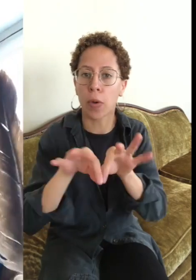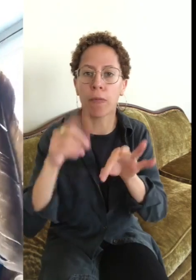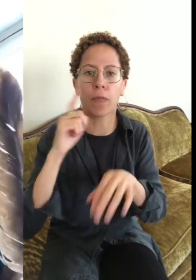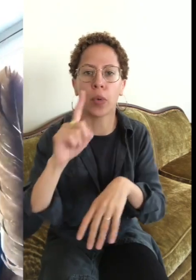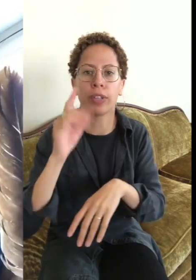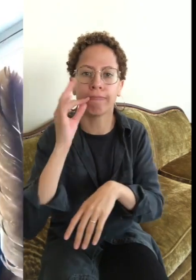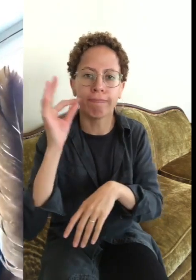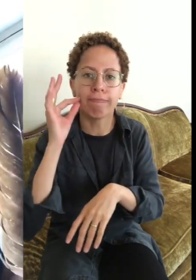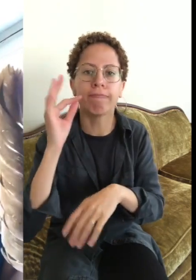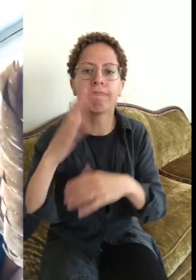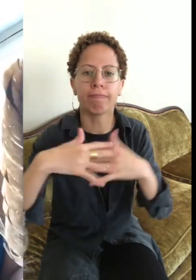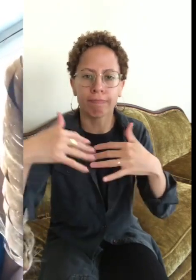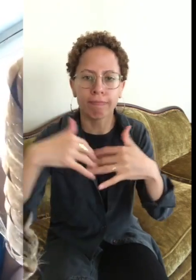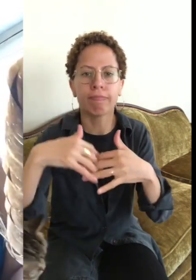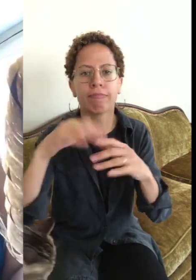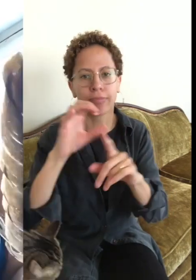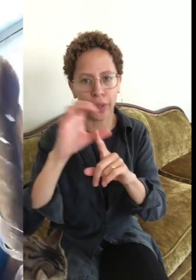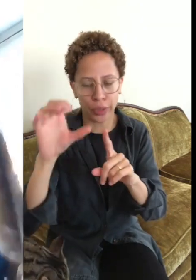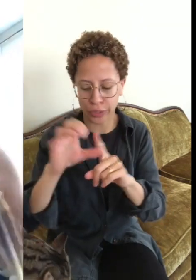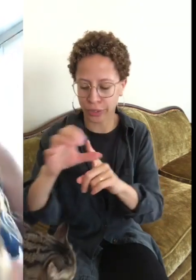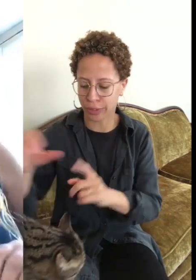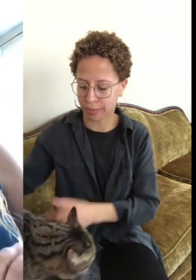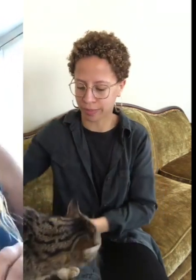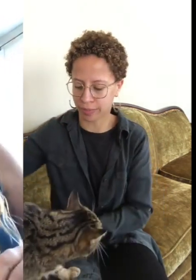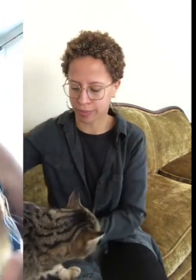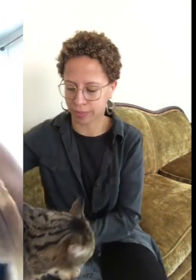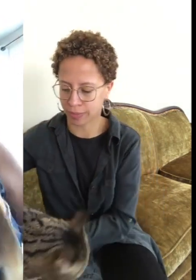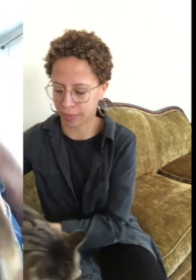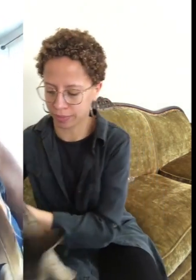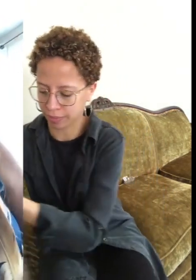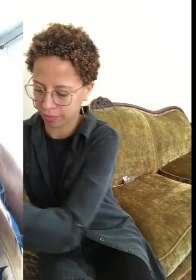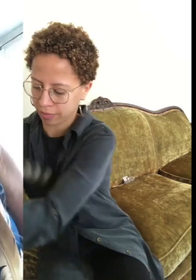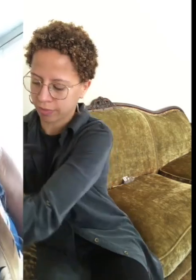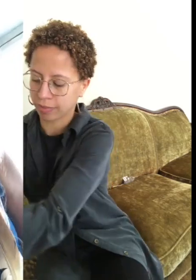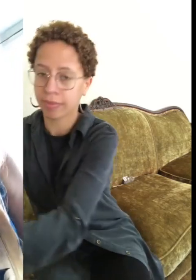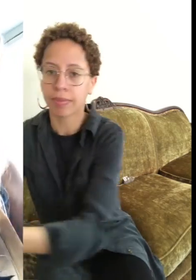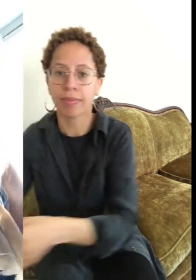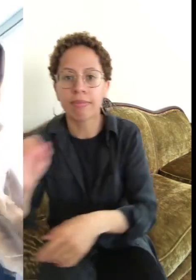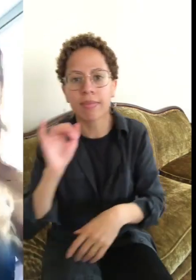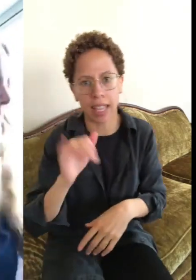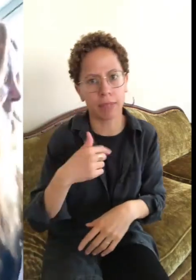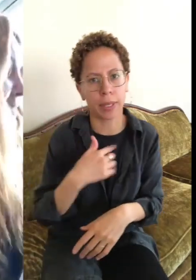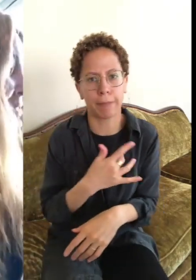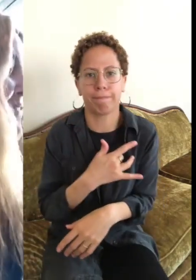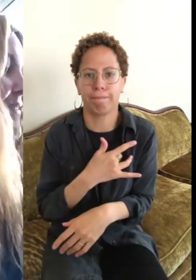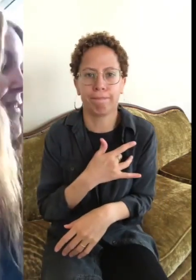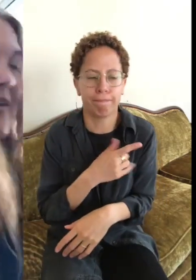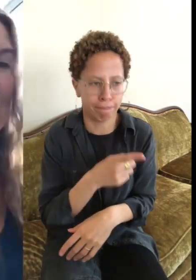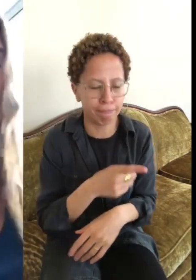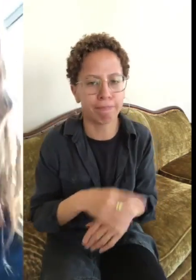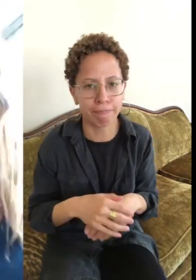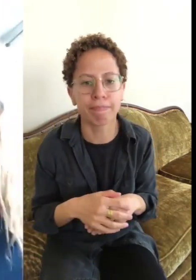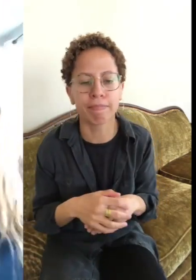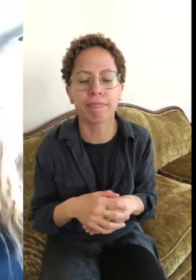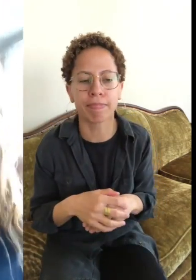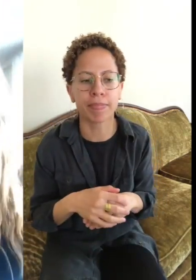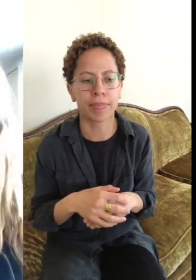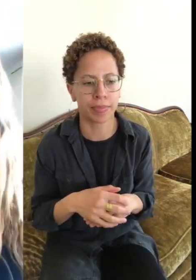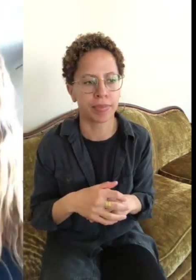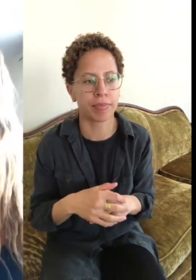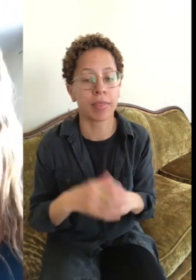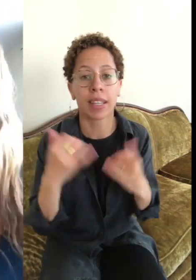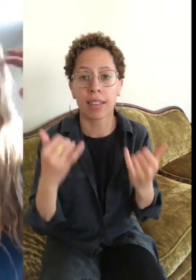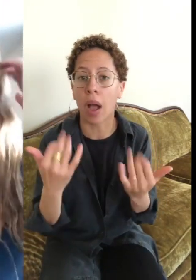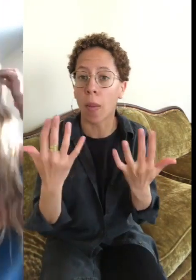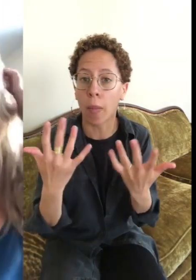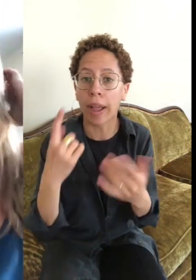an indigenous culture as well. So this is something that I hold very close to my heart. Okay, so we're just waiting for